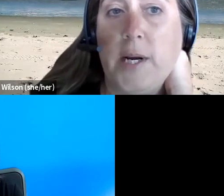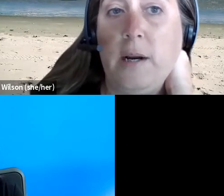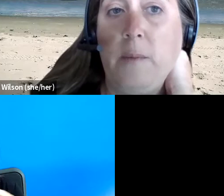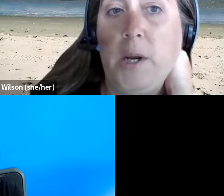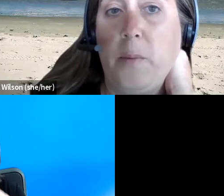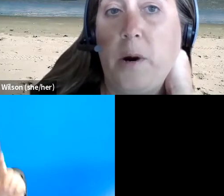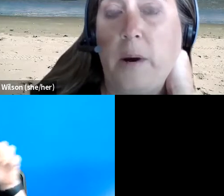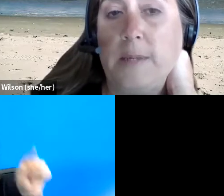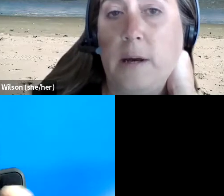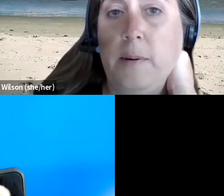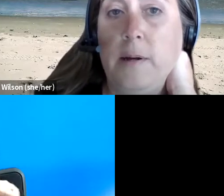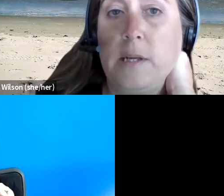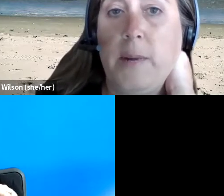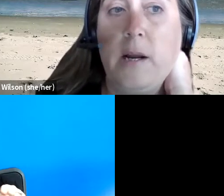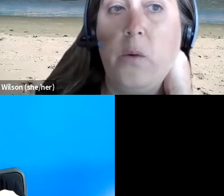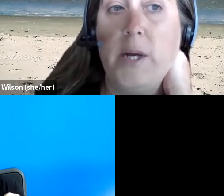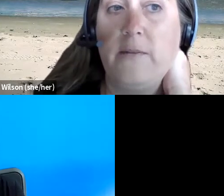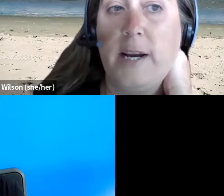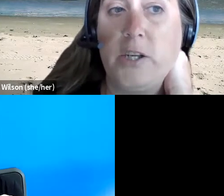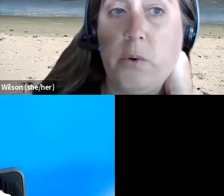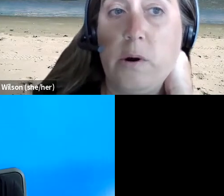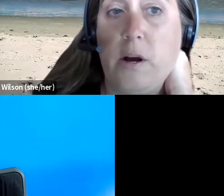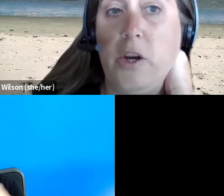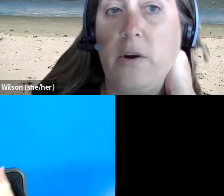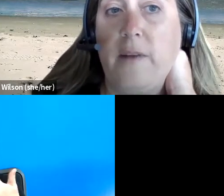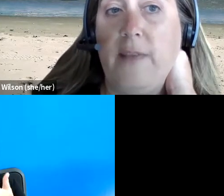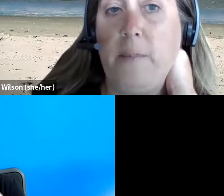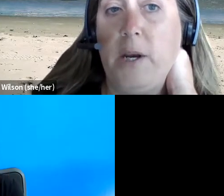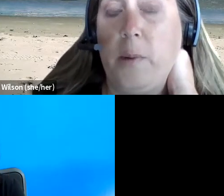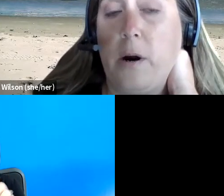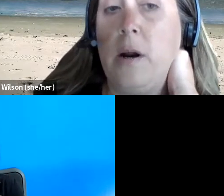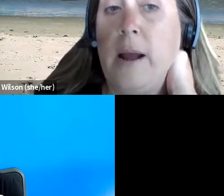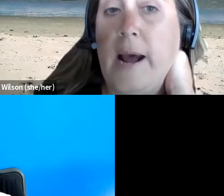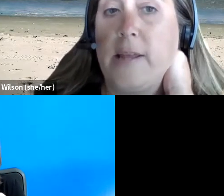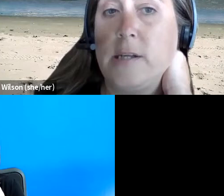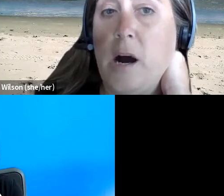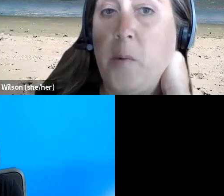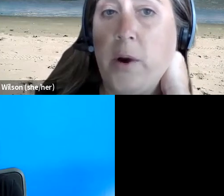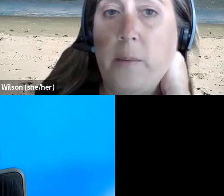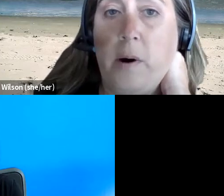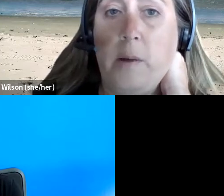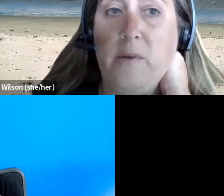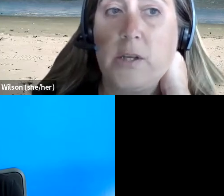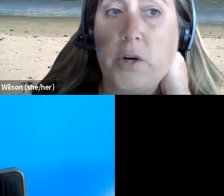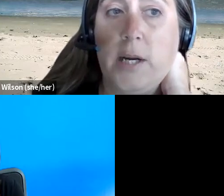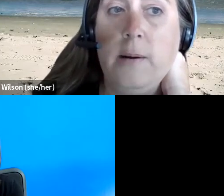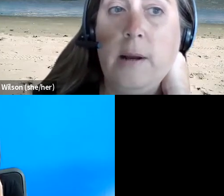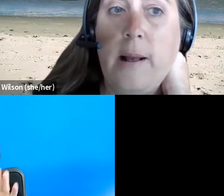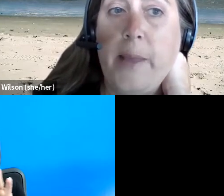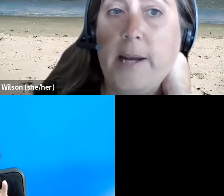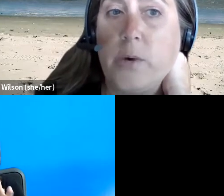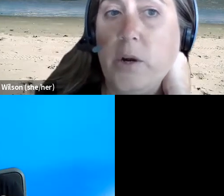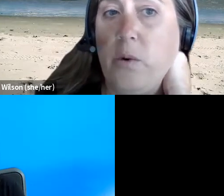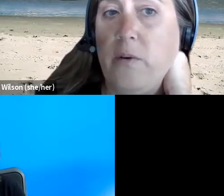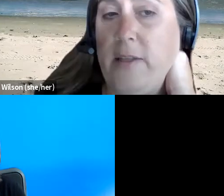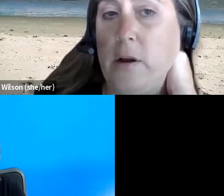the screen, a menu bar pops up. Depending on what device you are on, you can find that menu bar at the top or at the bottom of the screen.